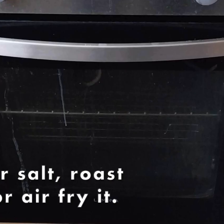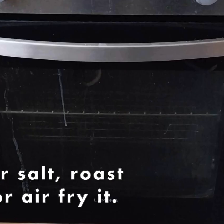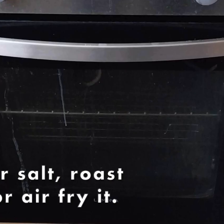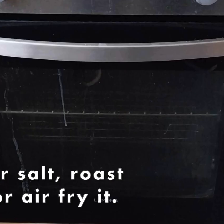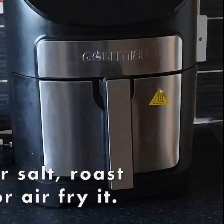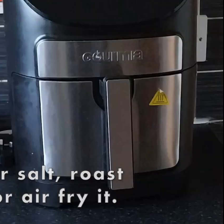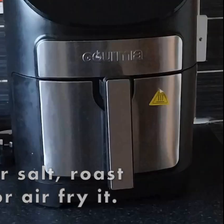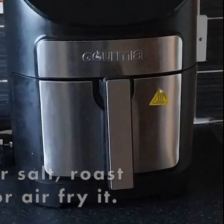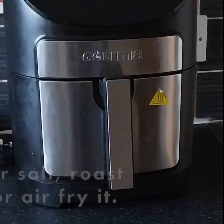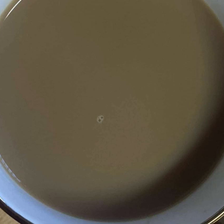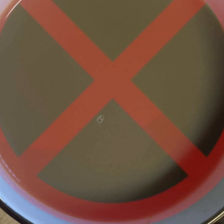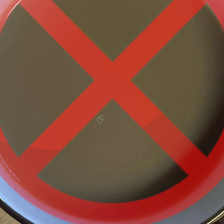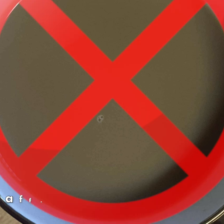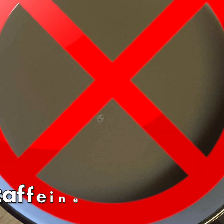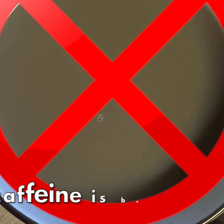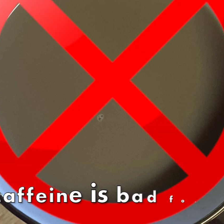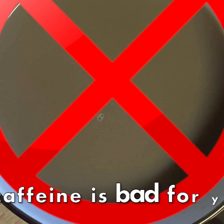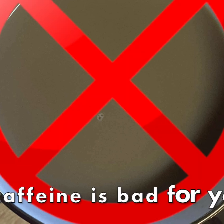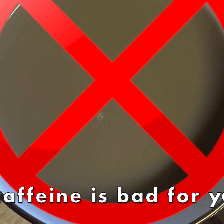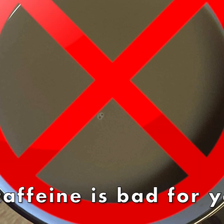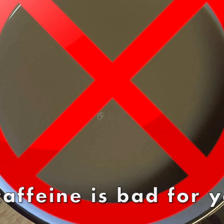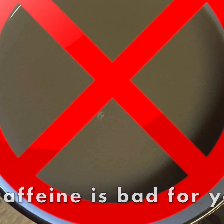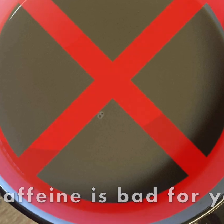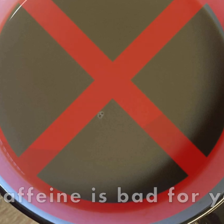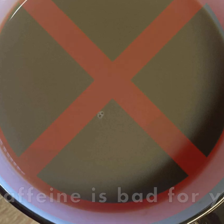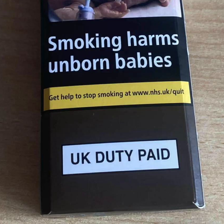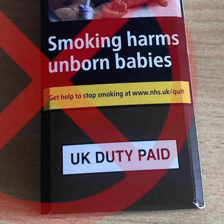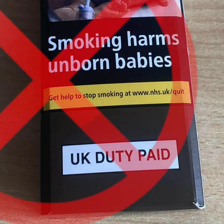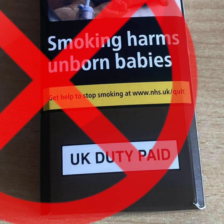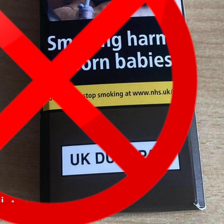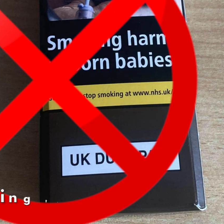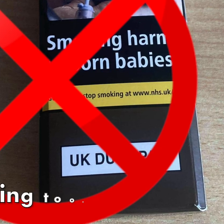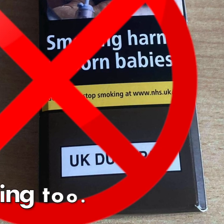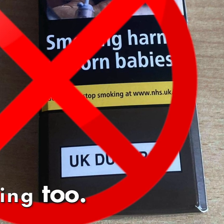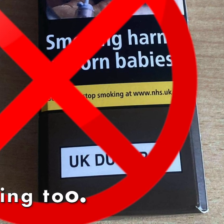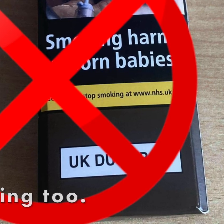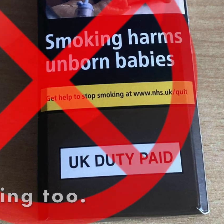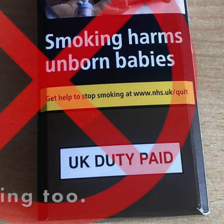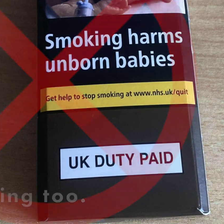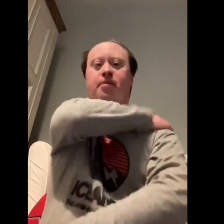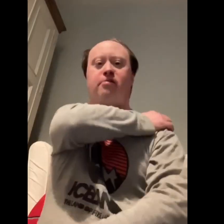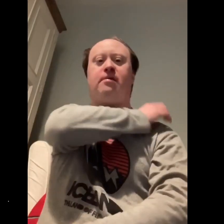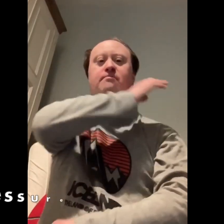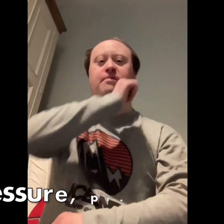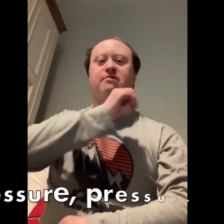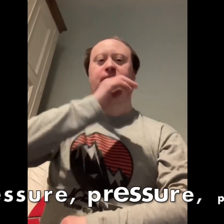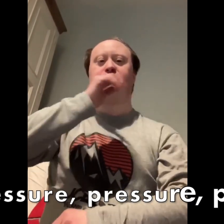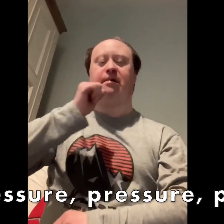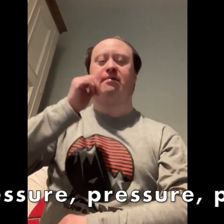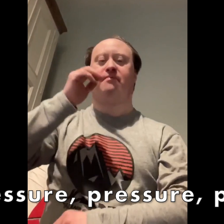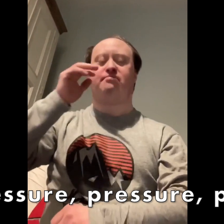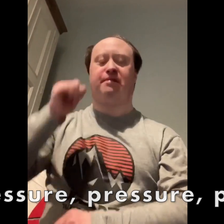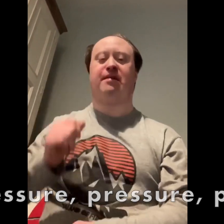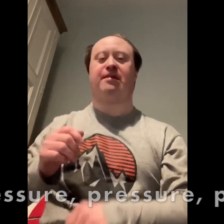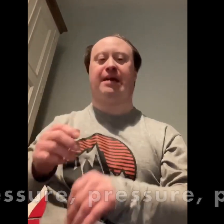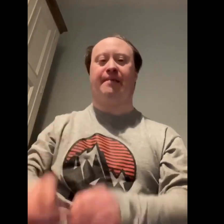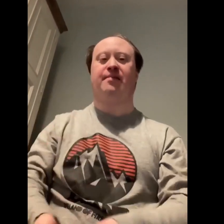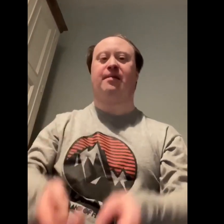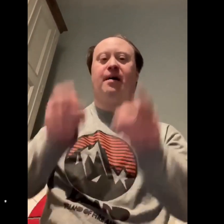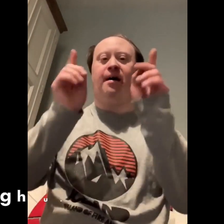food or air fry it. Too much caffeine is bad for you. So is smoking too. Blood pressure can be